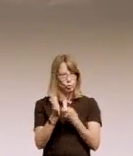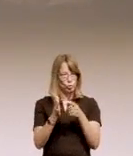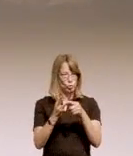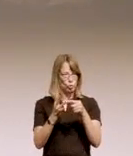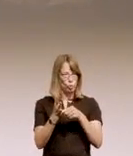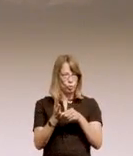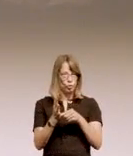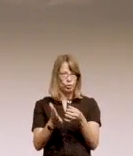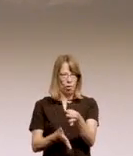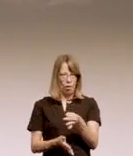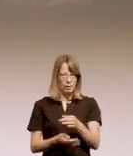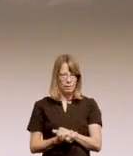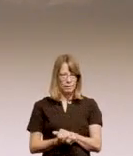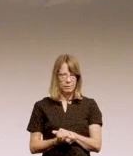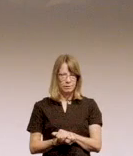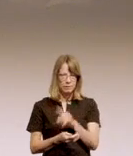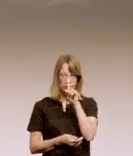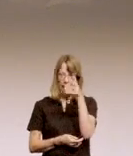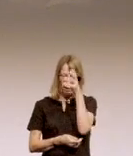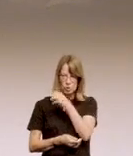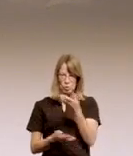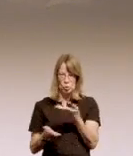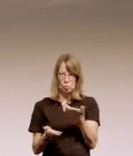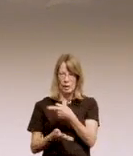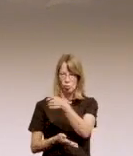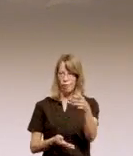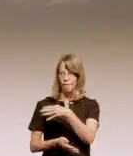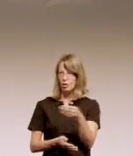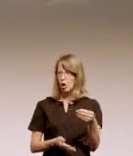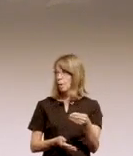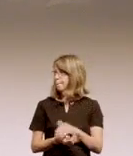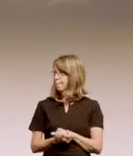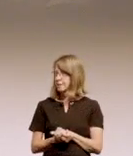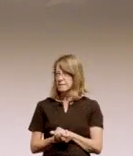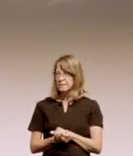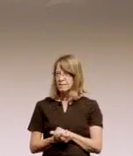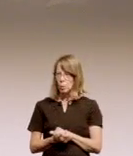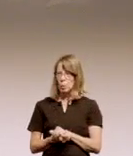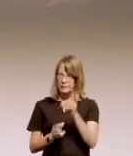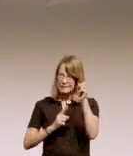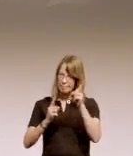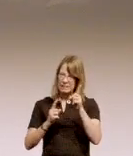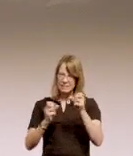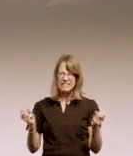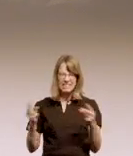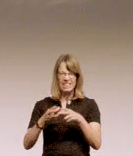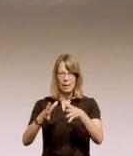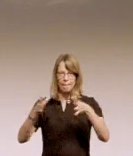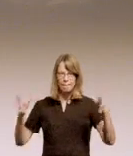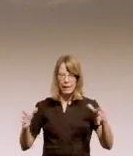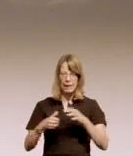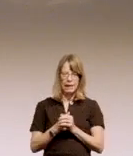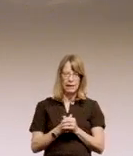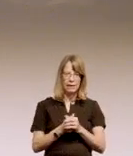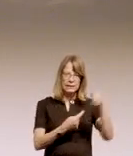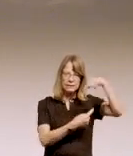here, but you're all in Sydney. So Sydney's like this. Darwin is probably this. Katherine is this, only